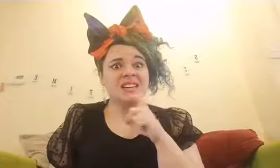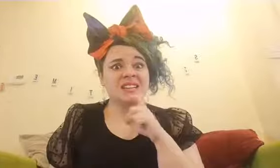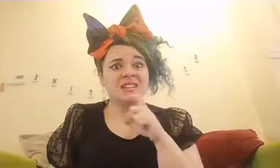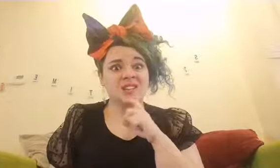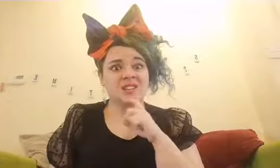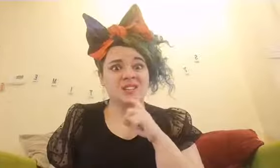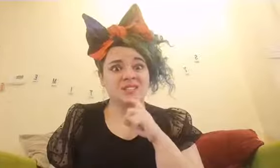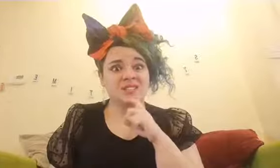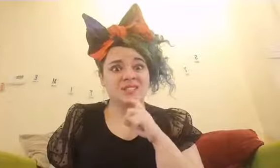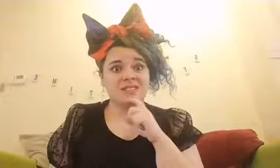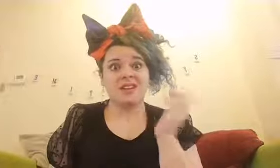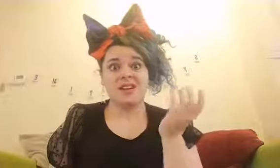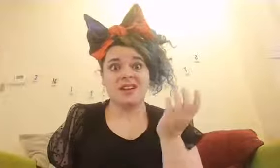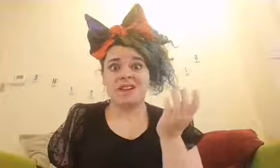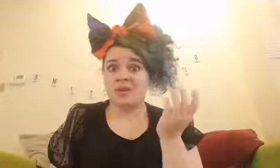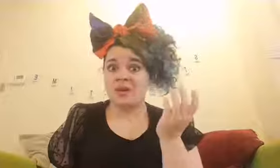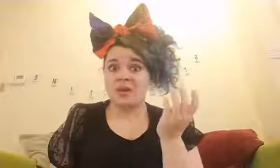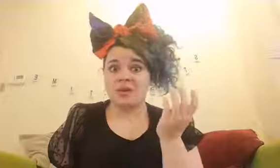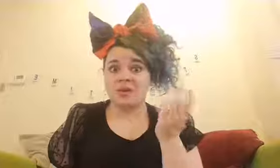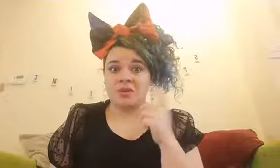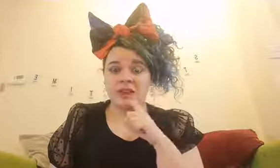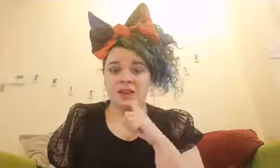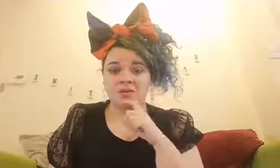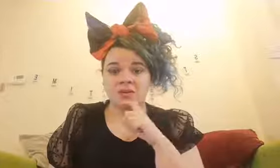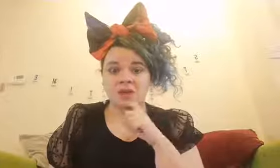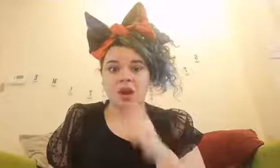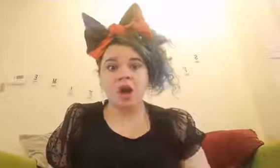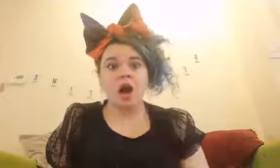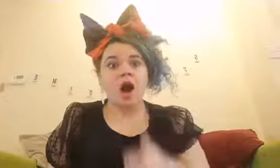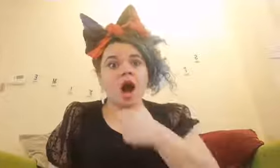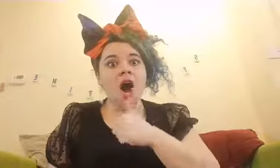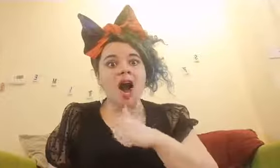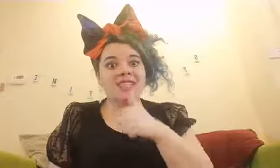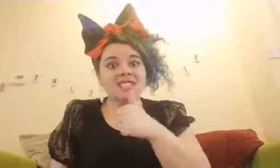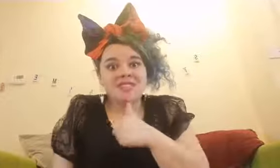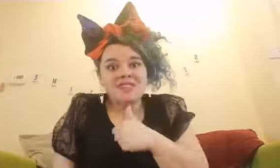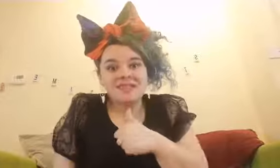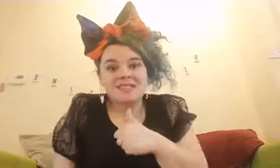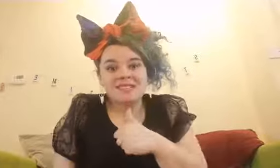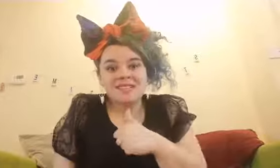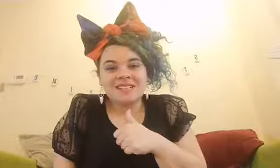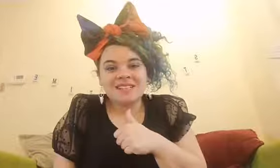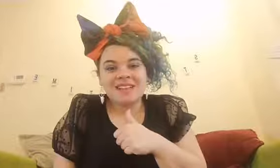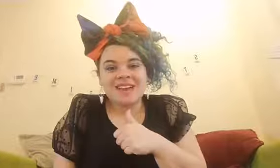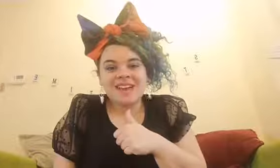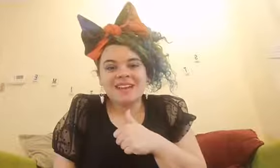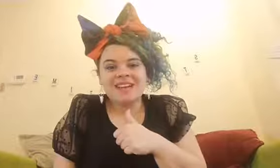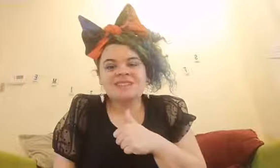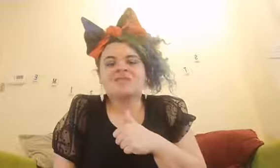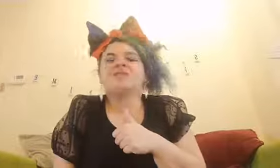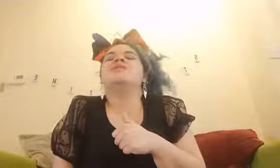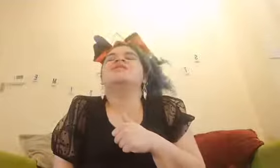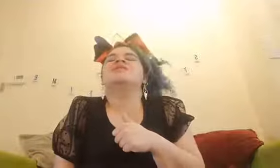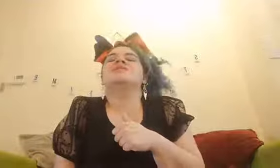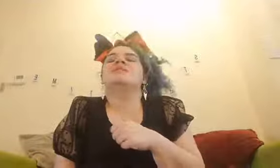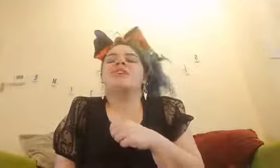I really like chocolate. I don't know about you, I love chocolate. Ice cream sundaes! Oh,